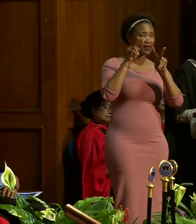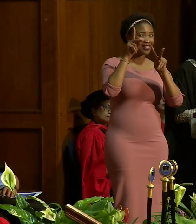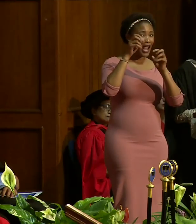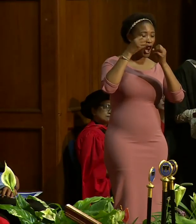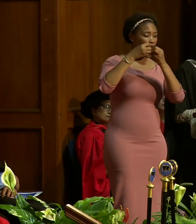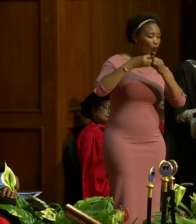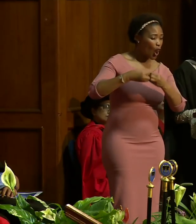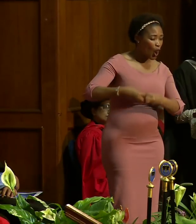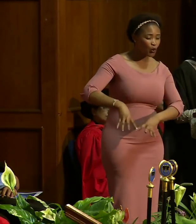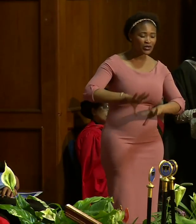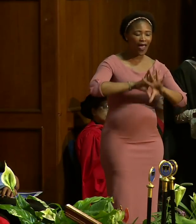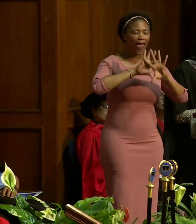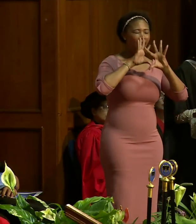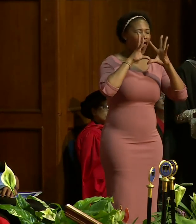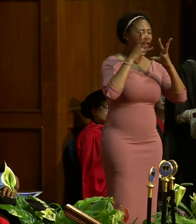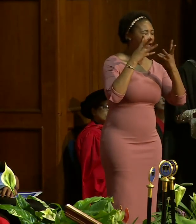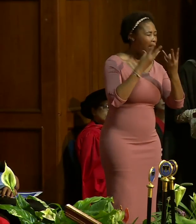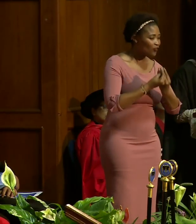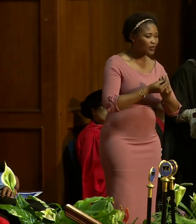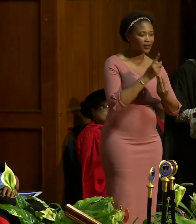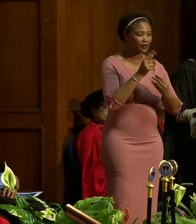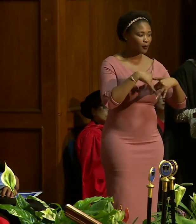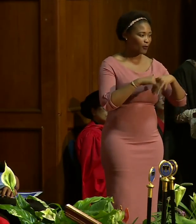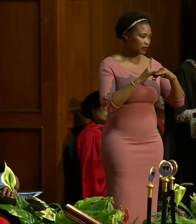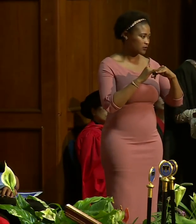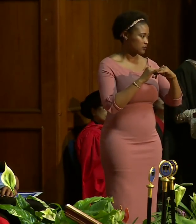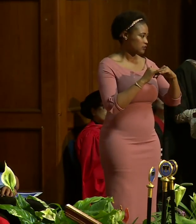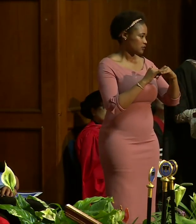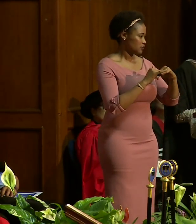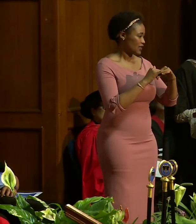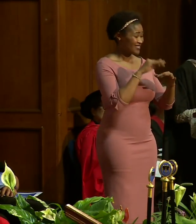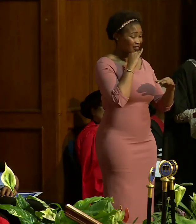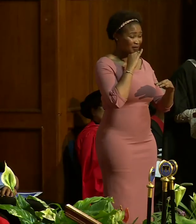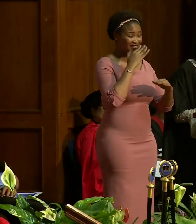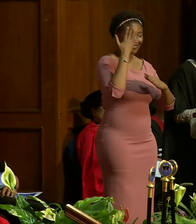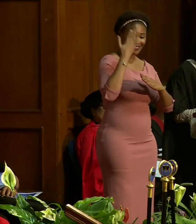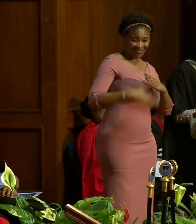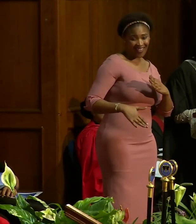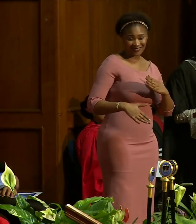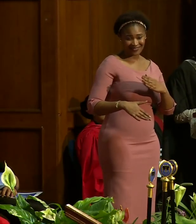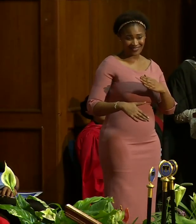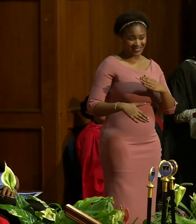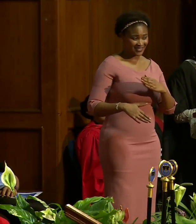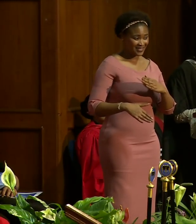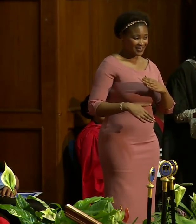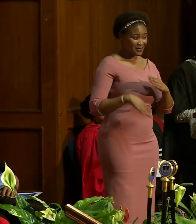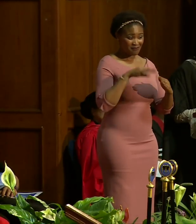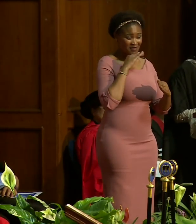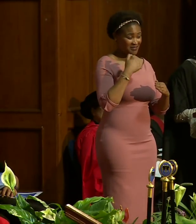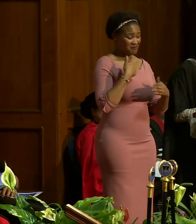lose everything they had built. And that could have been the end, and you may have never heard of me